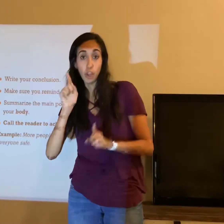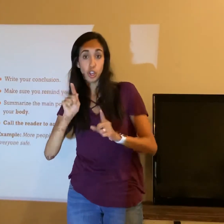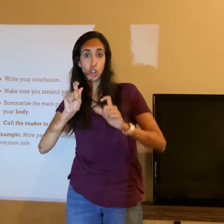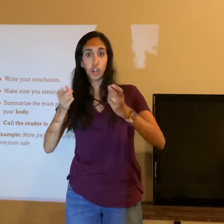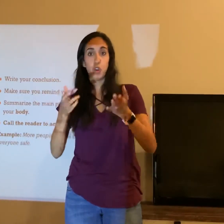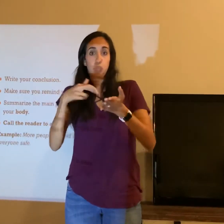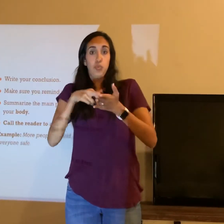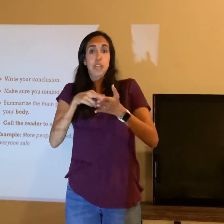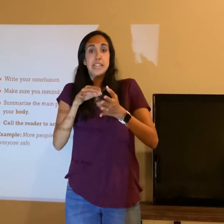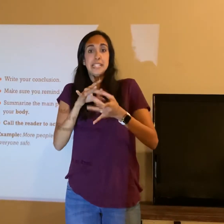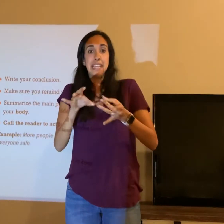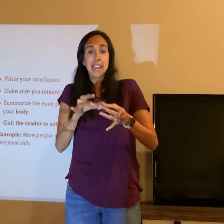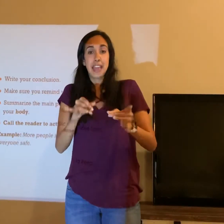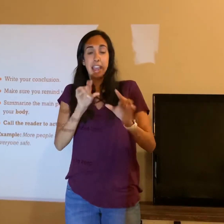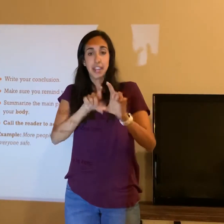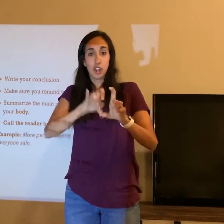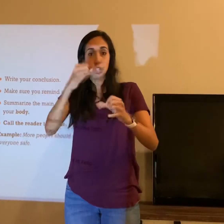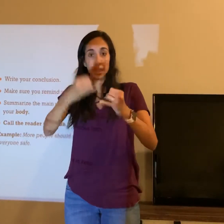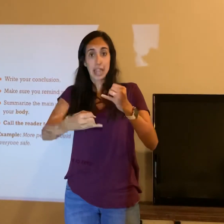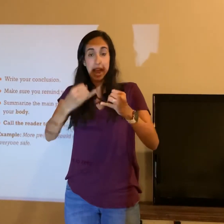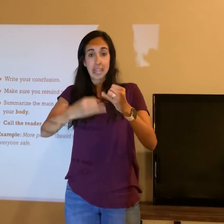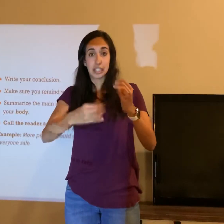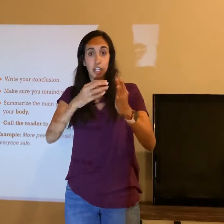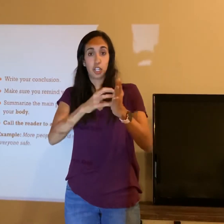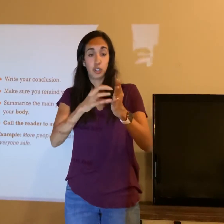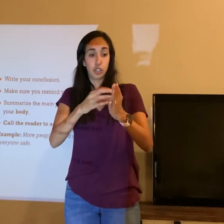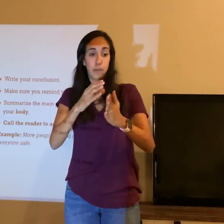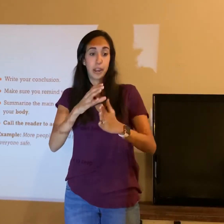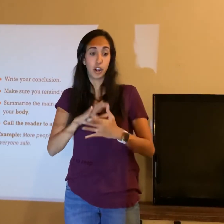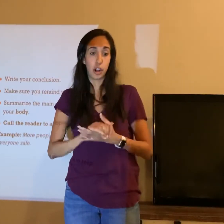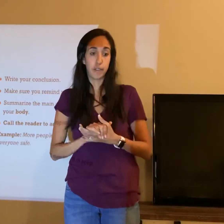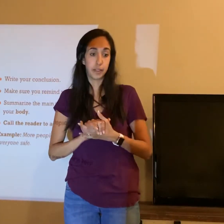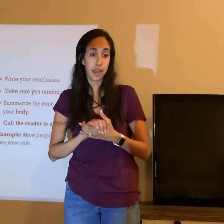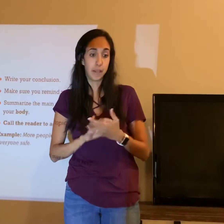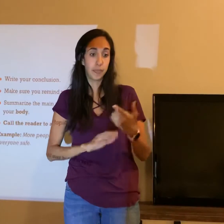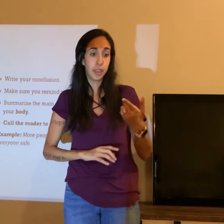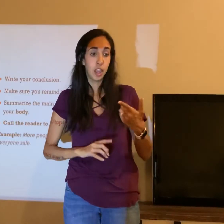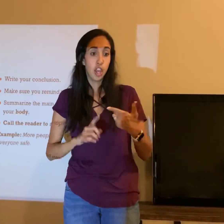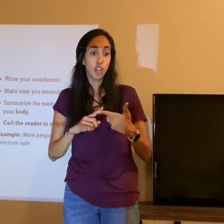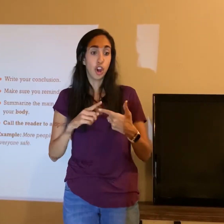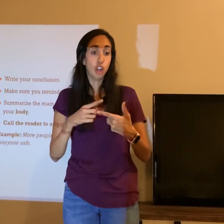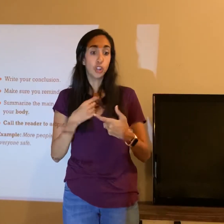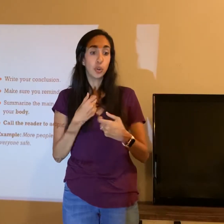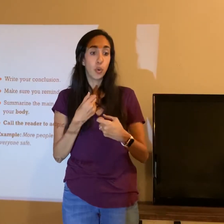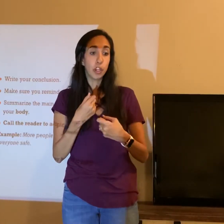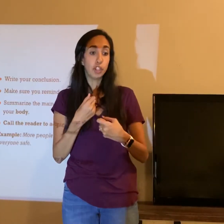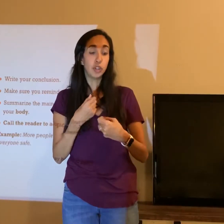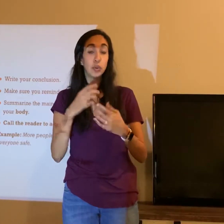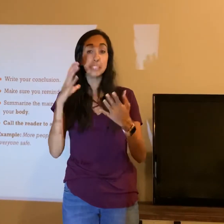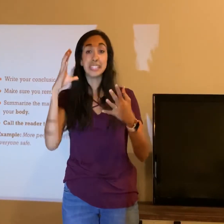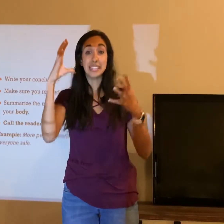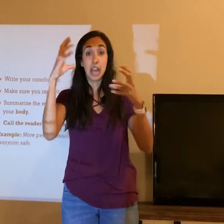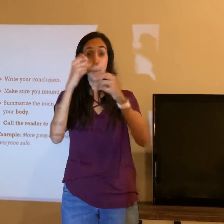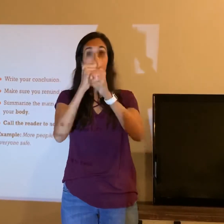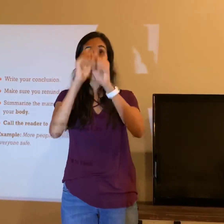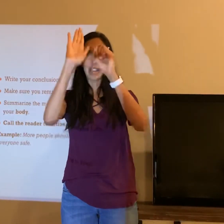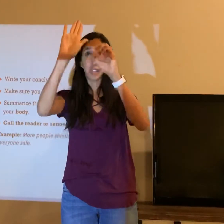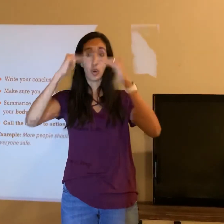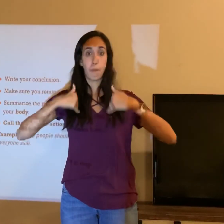you're gonna re-say that in your last conclusion paragraph, okay? You're also going to summarize your